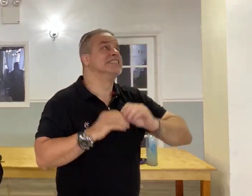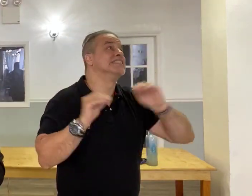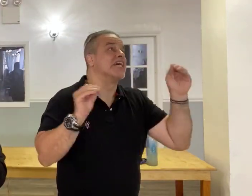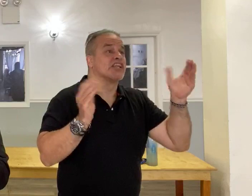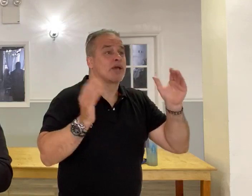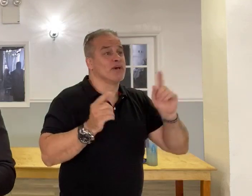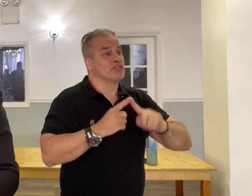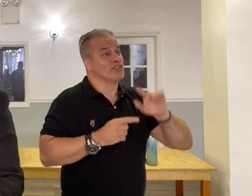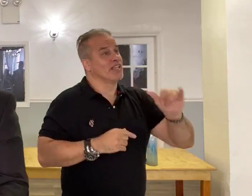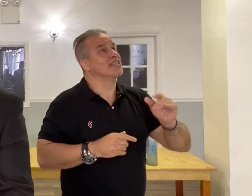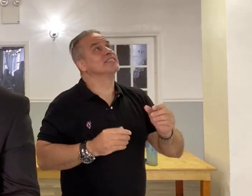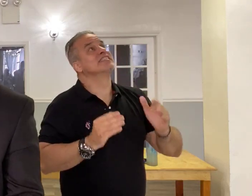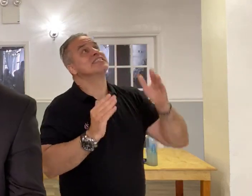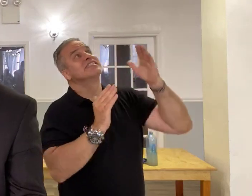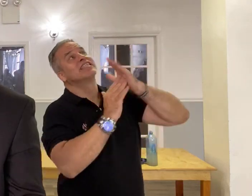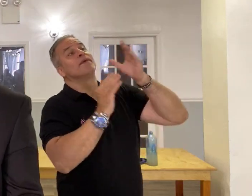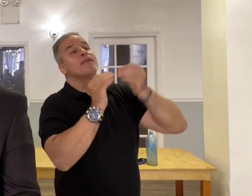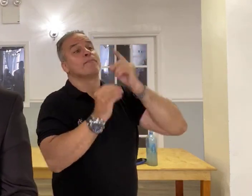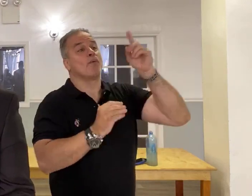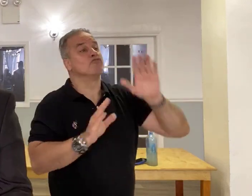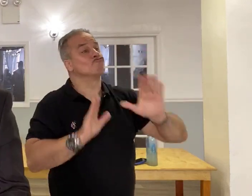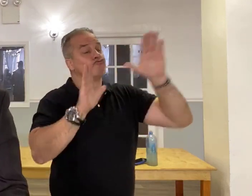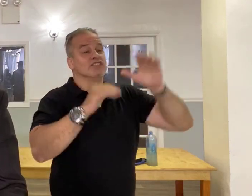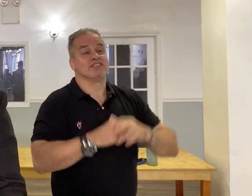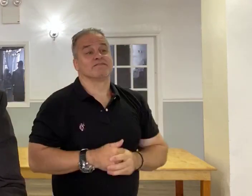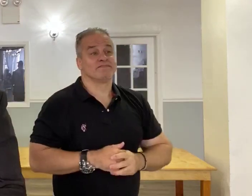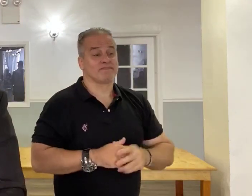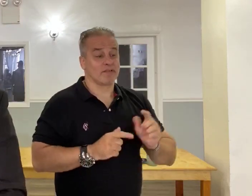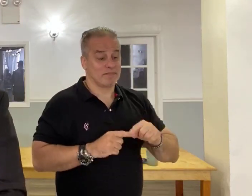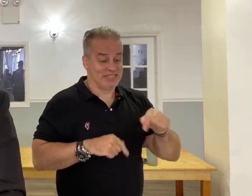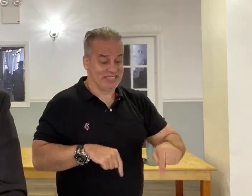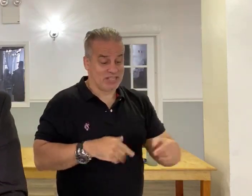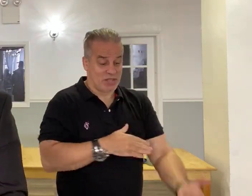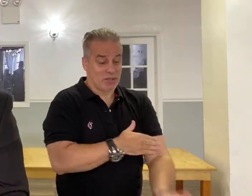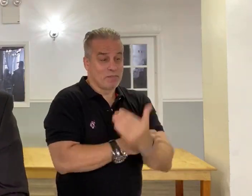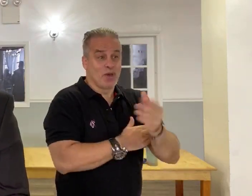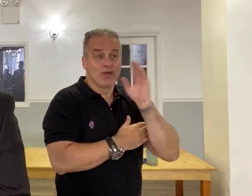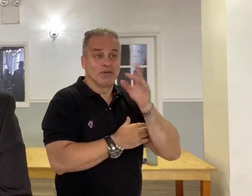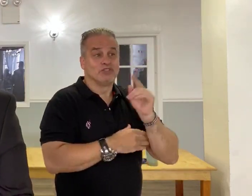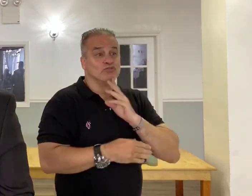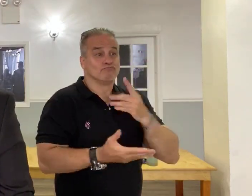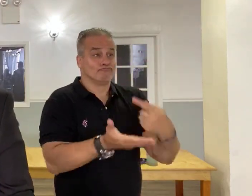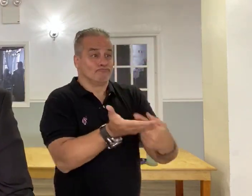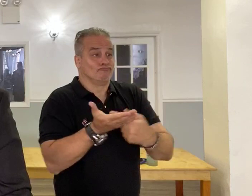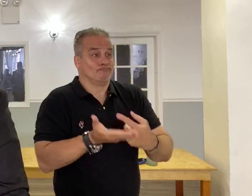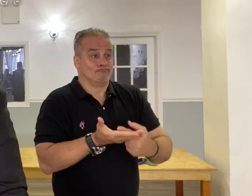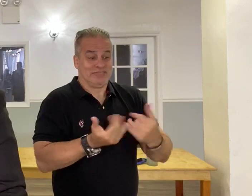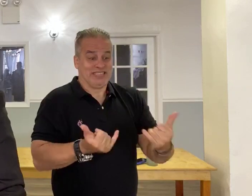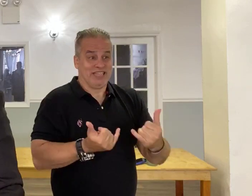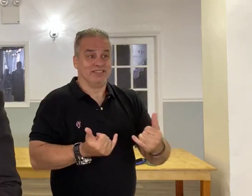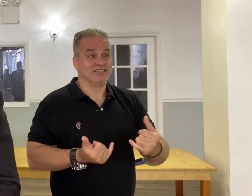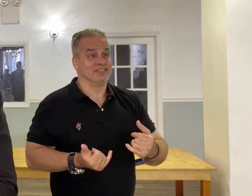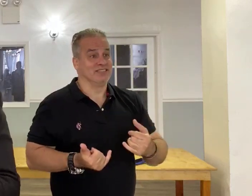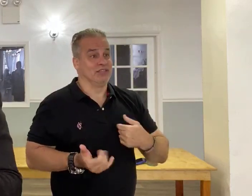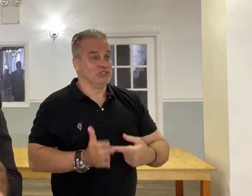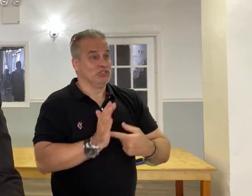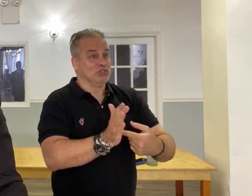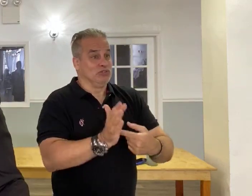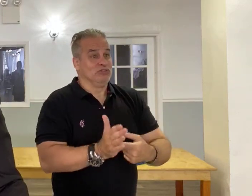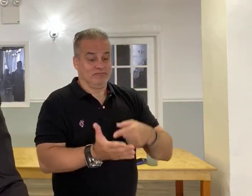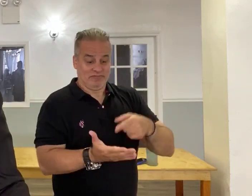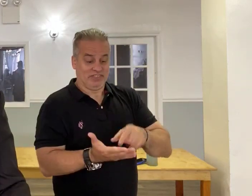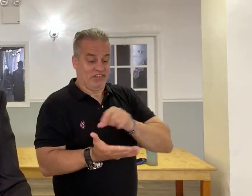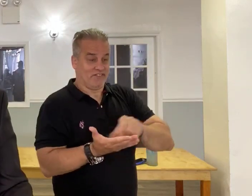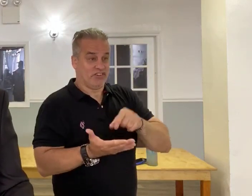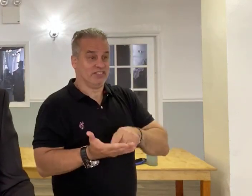Again, we're dealing with a very graphic piece of scripture before us. Not only does it